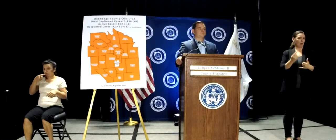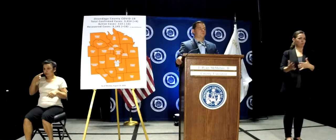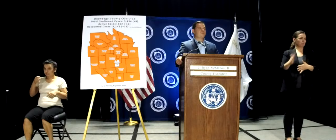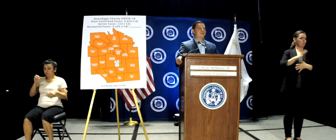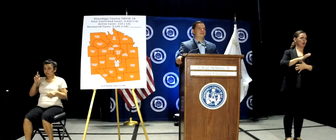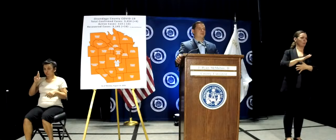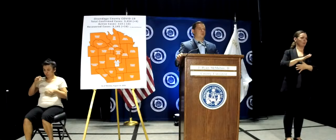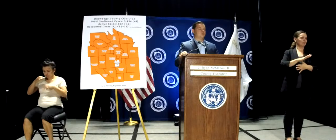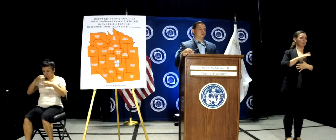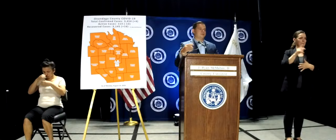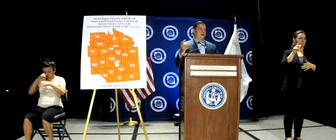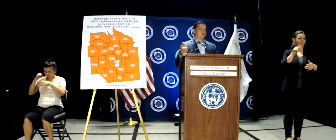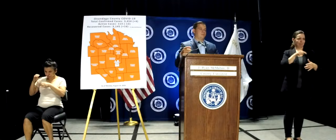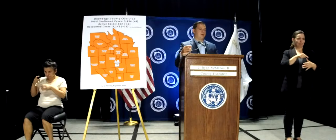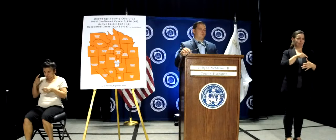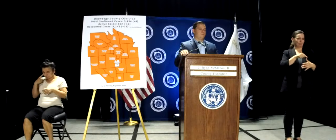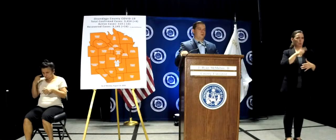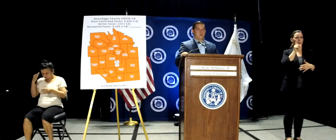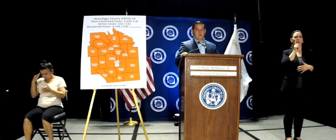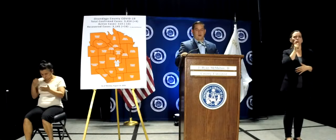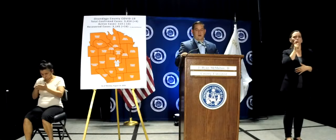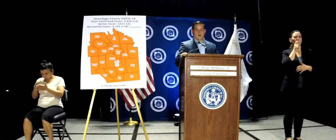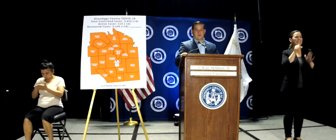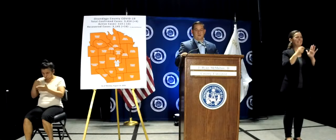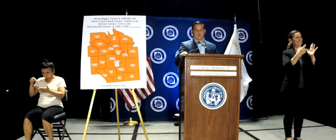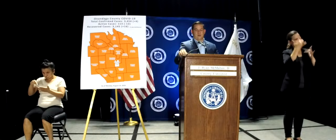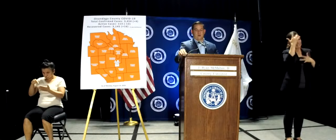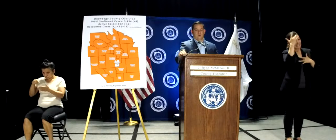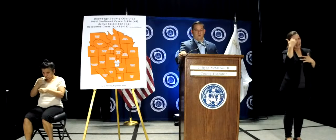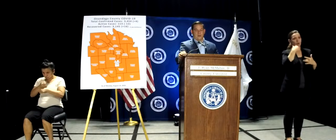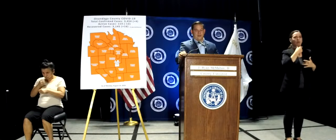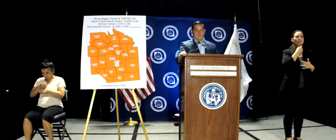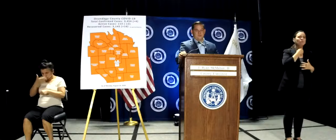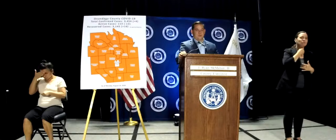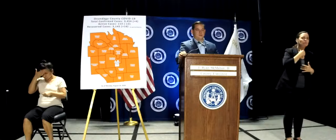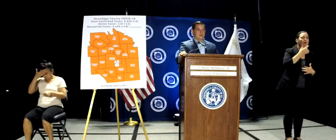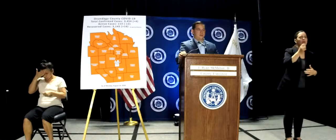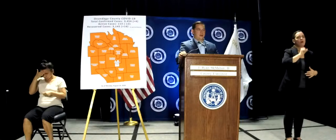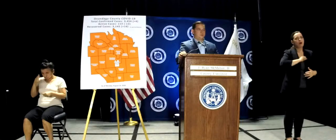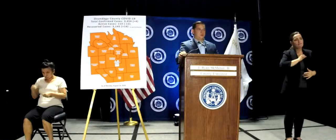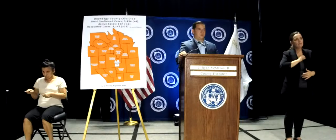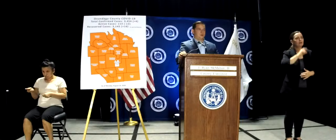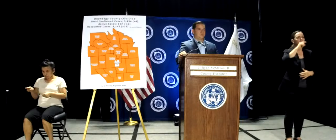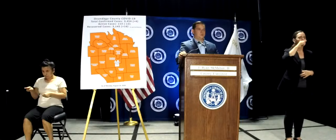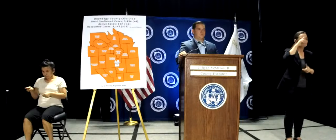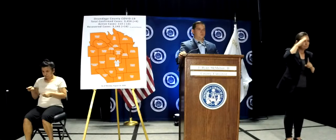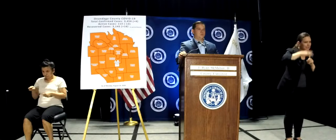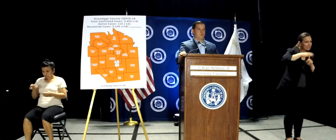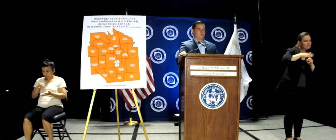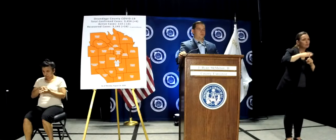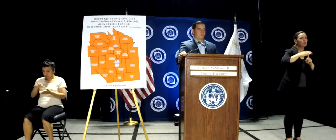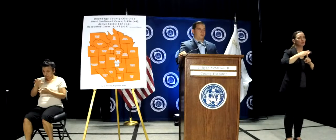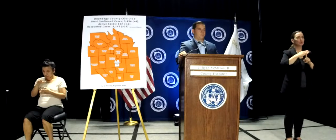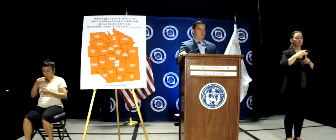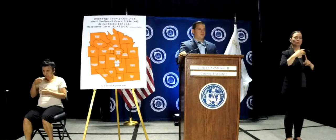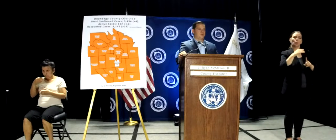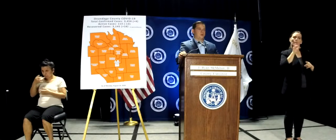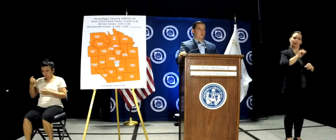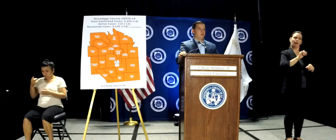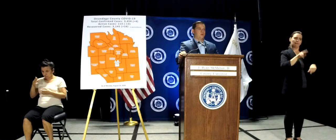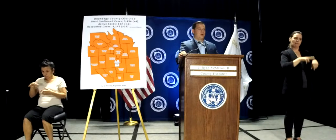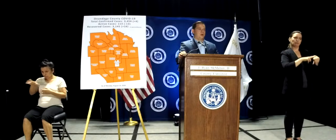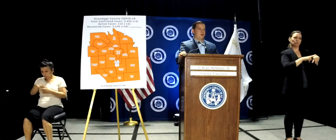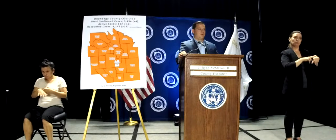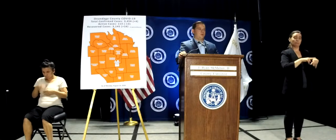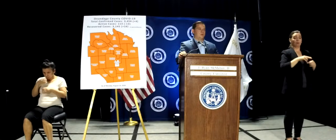so those turn times are better. Certainly our local labs and our state labs are doing much better. And